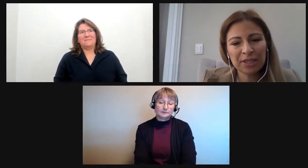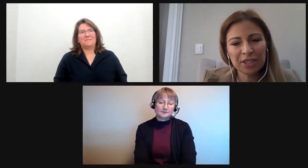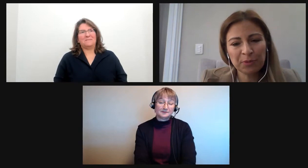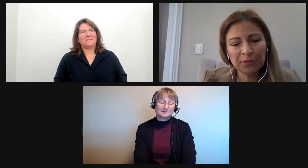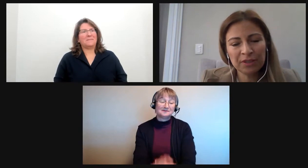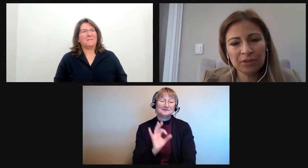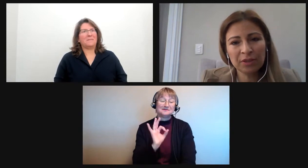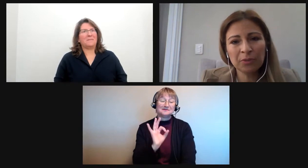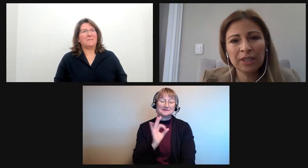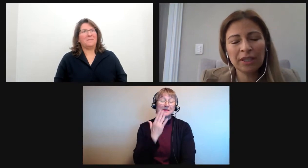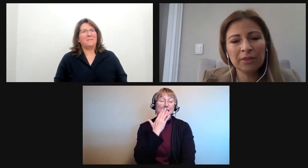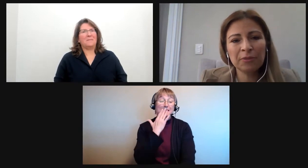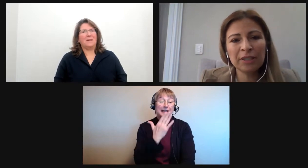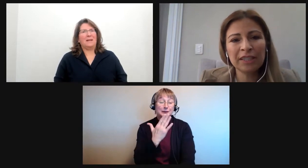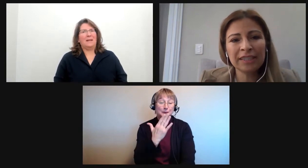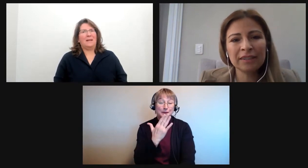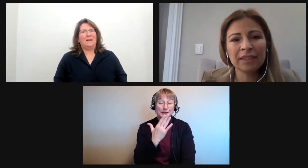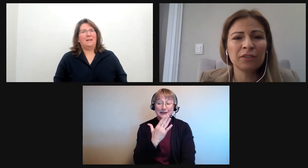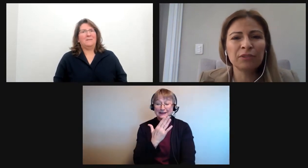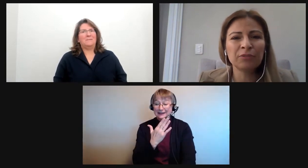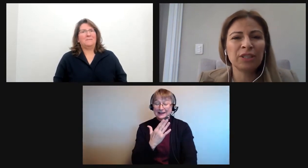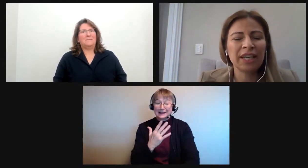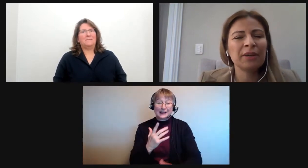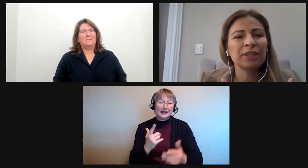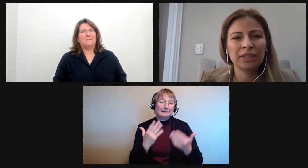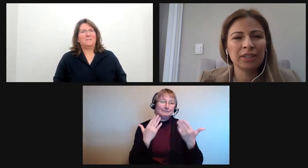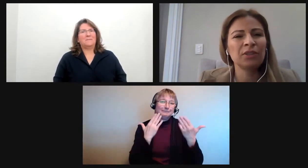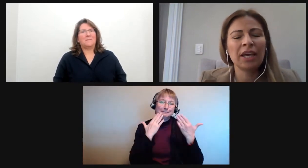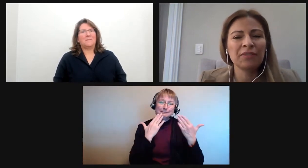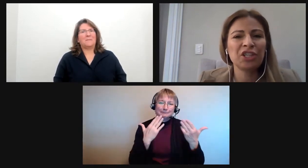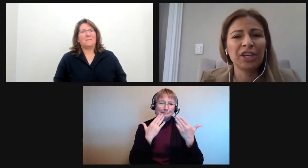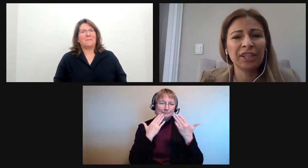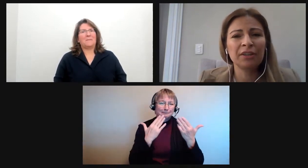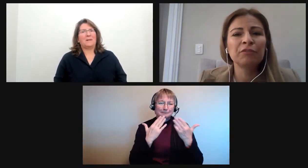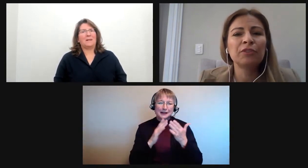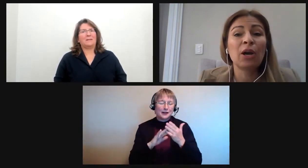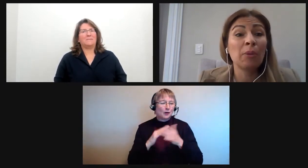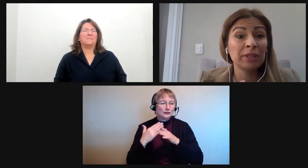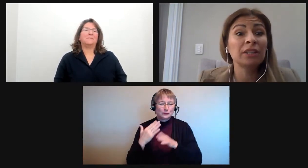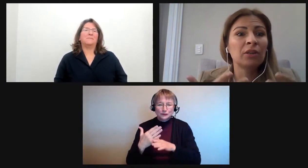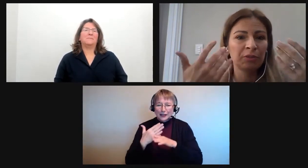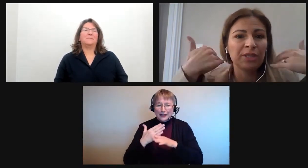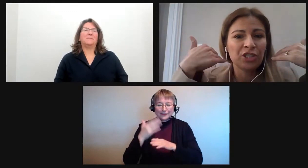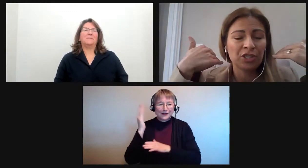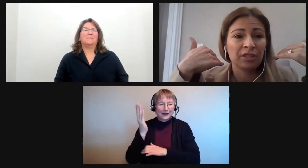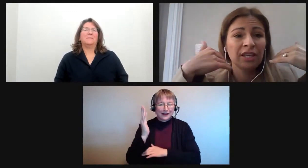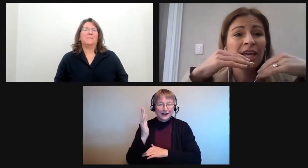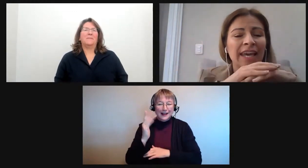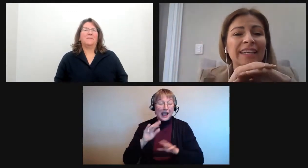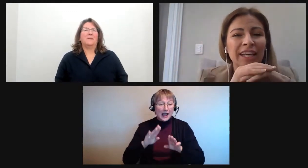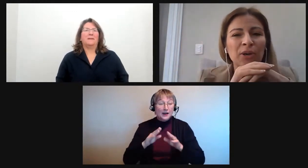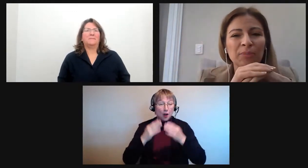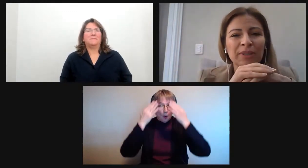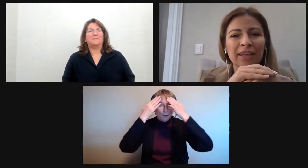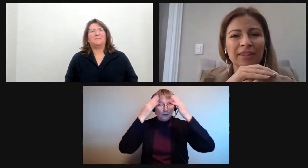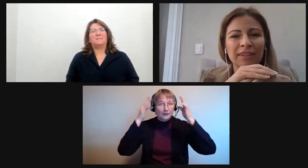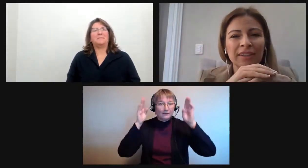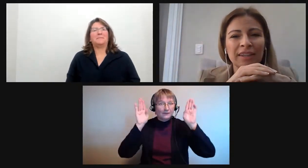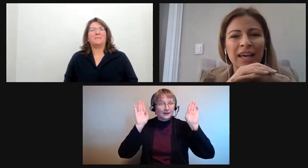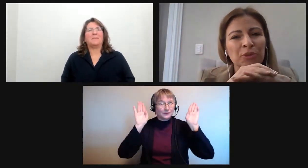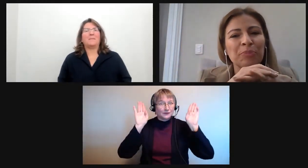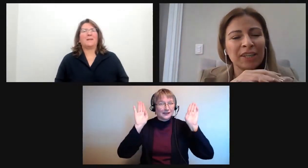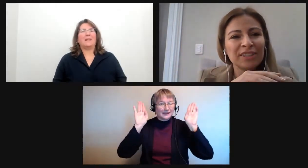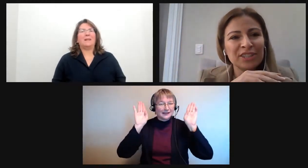Thank you very much, Professor. We are really thankful for everything you have shared and for opening our vision. And I hope